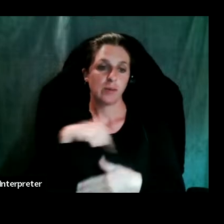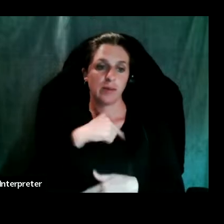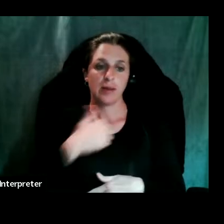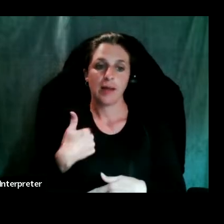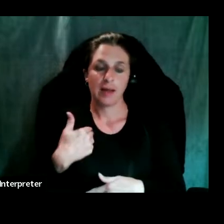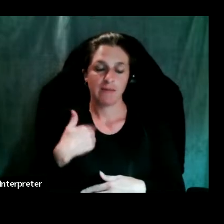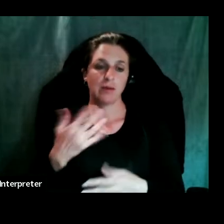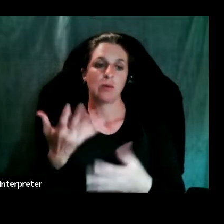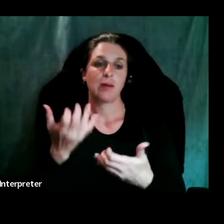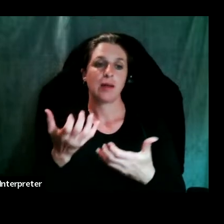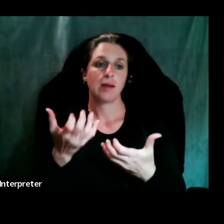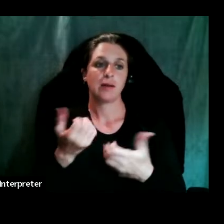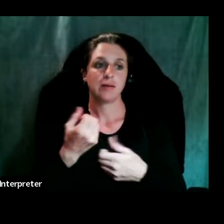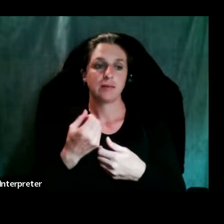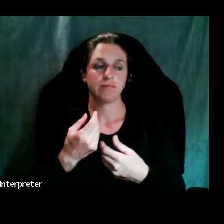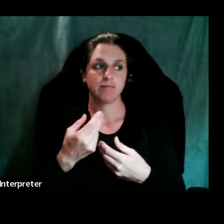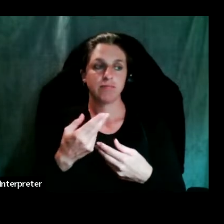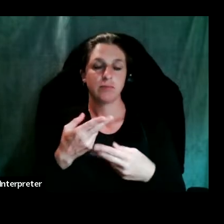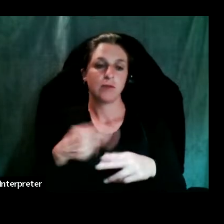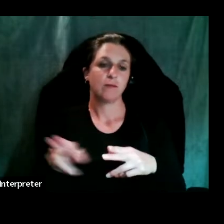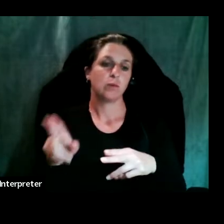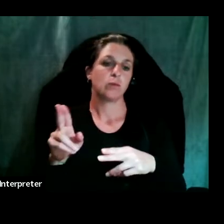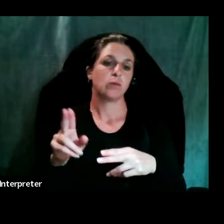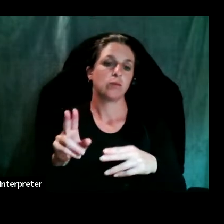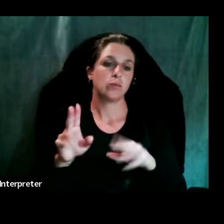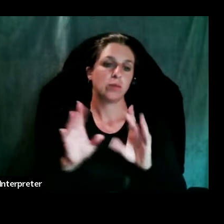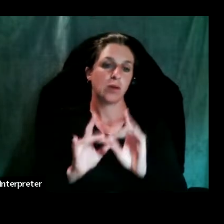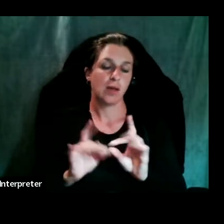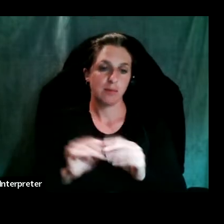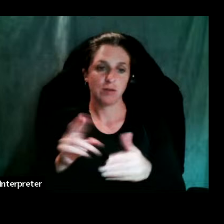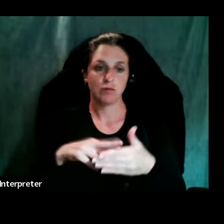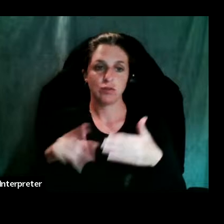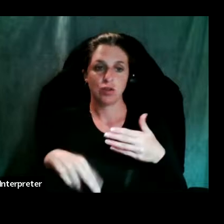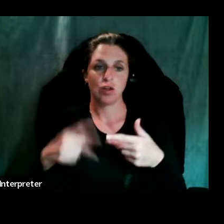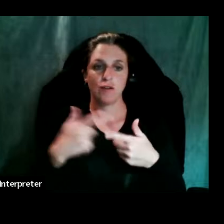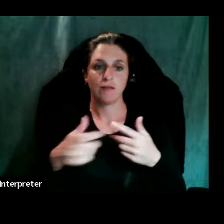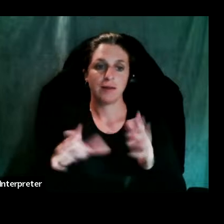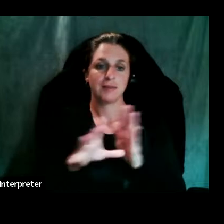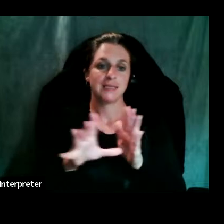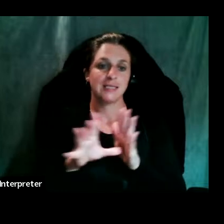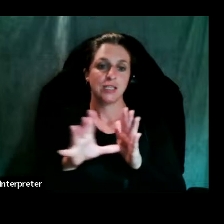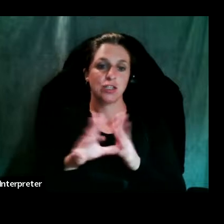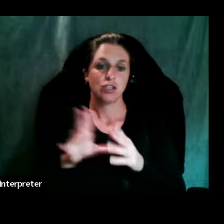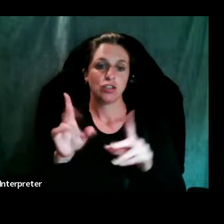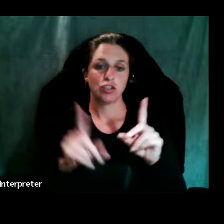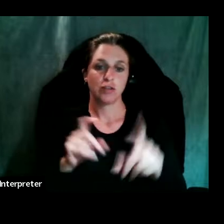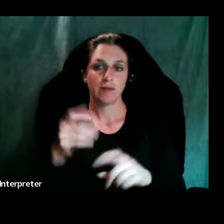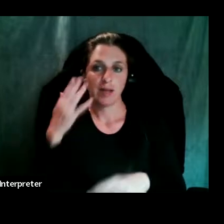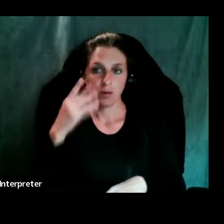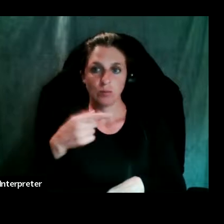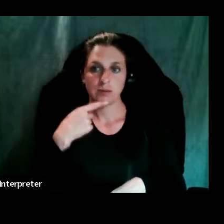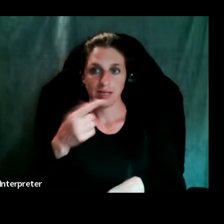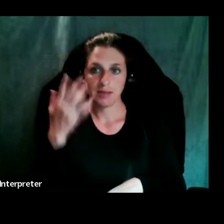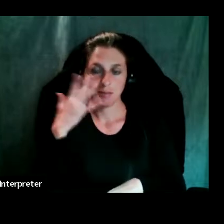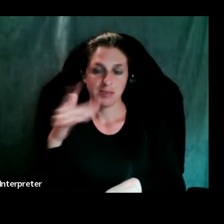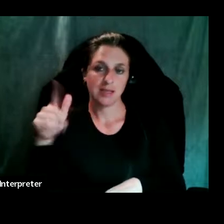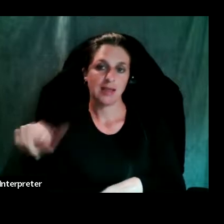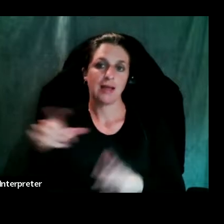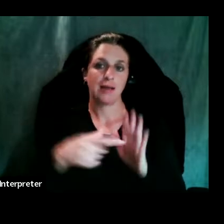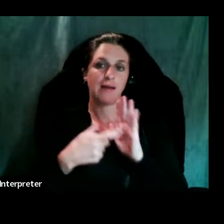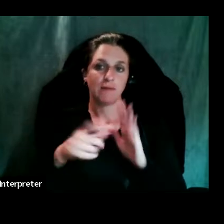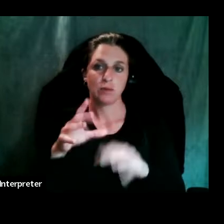a couple of comments. The results from the senior survey, I know that you said it was because they have to take the survey,